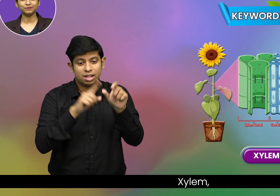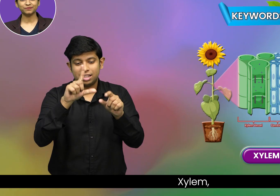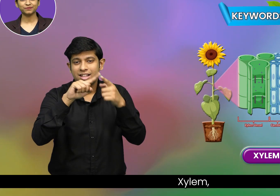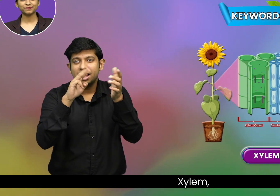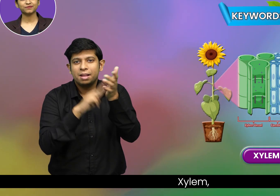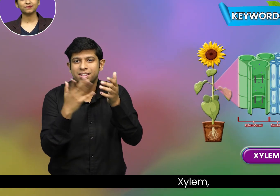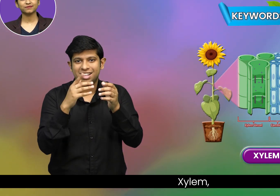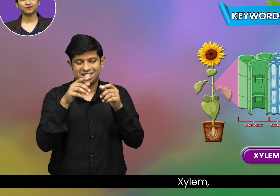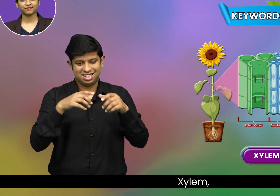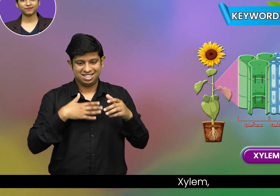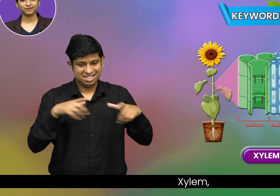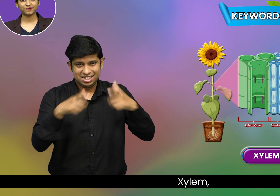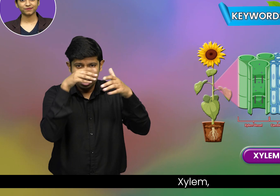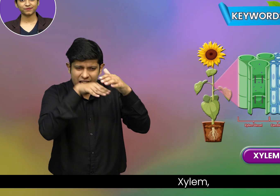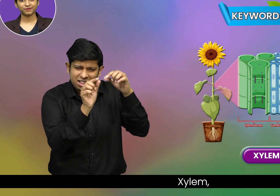xylem,